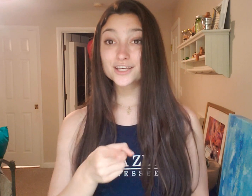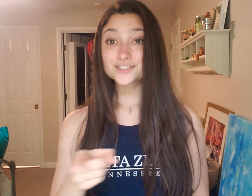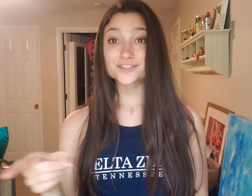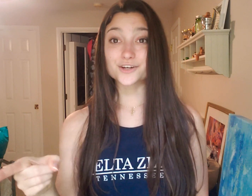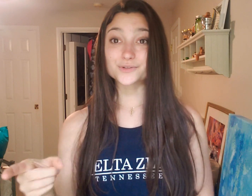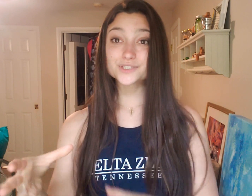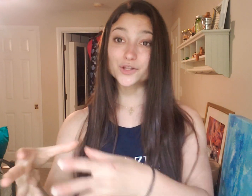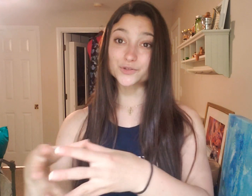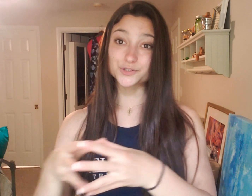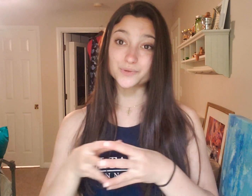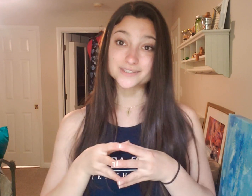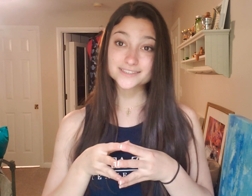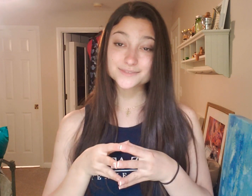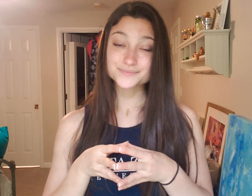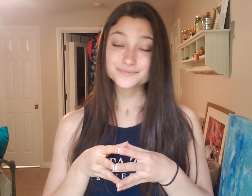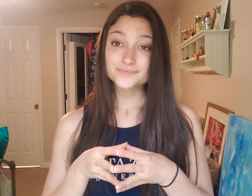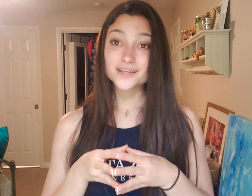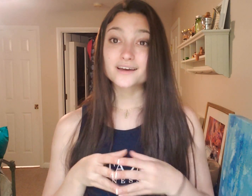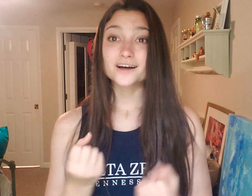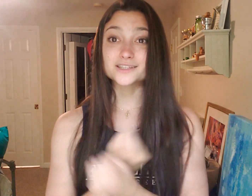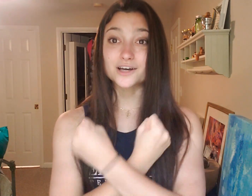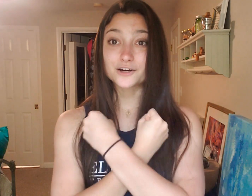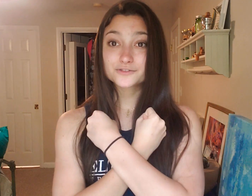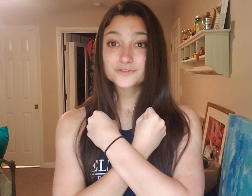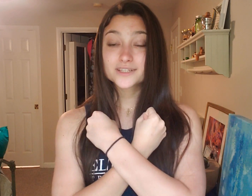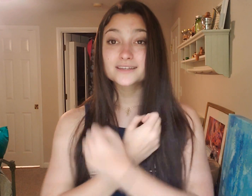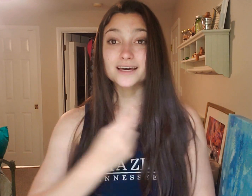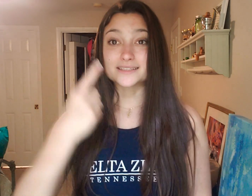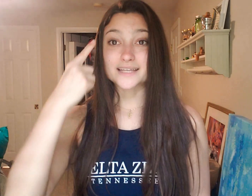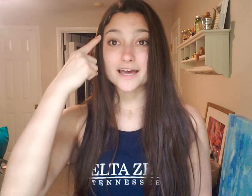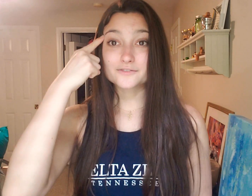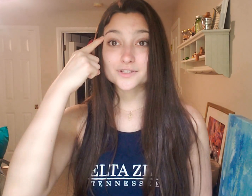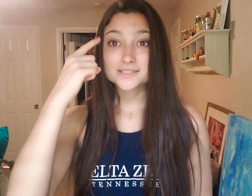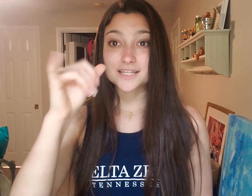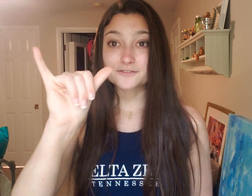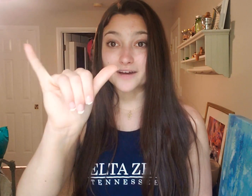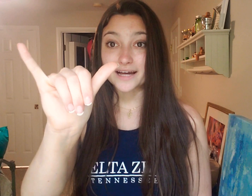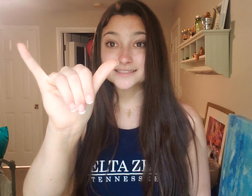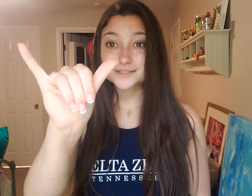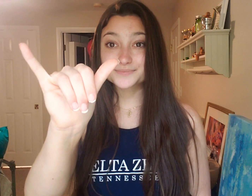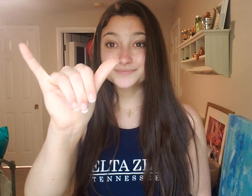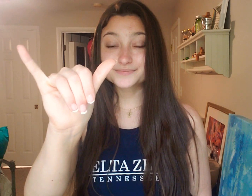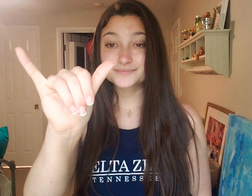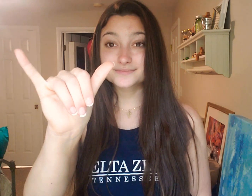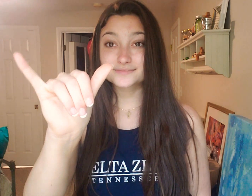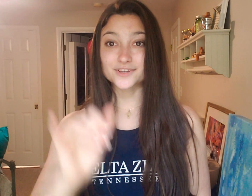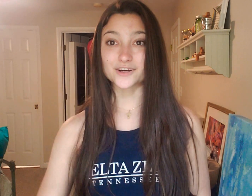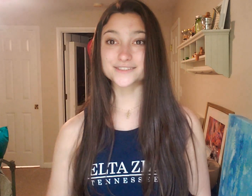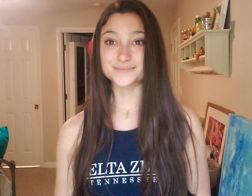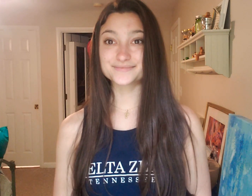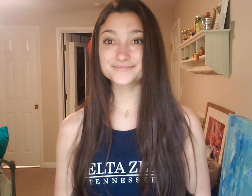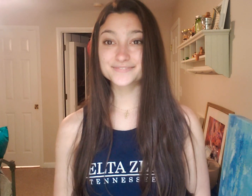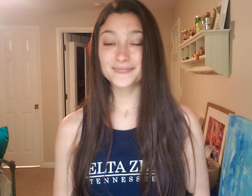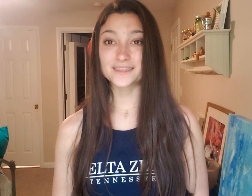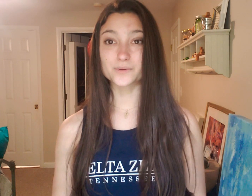To those closer ones, a love that is ever steadfast. Awesome. Now we're going